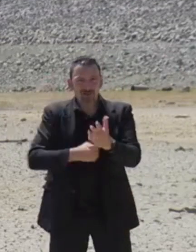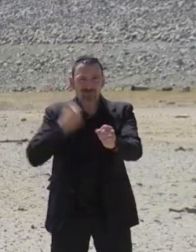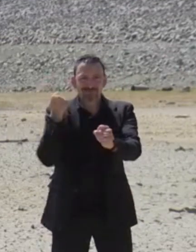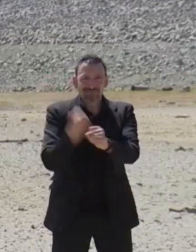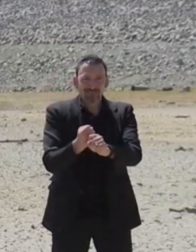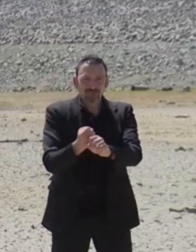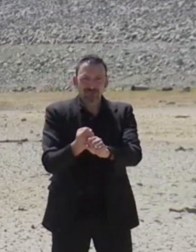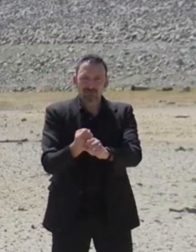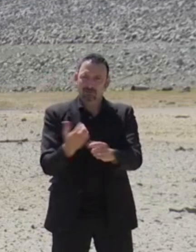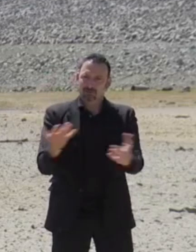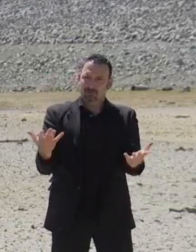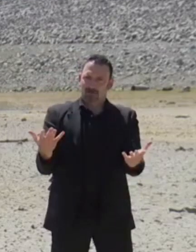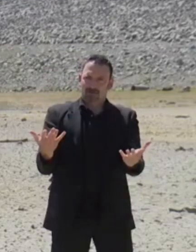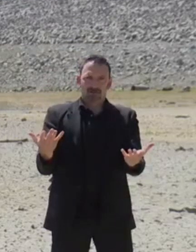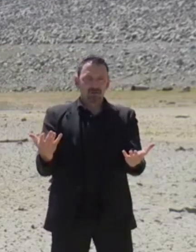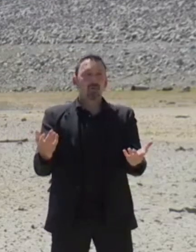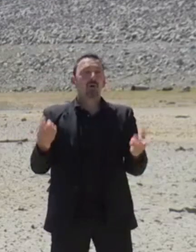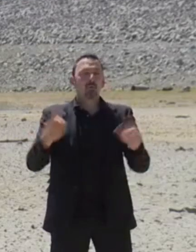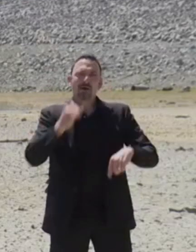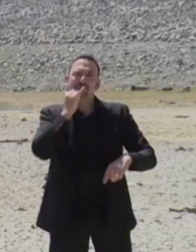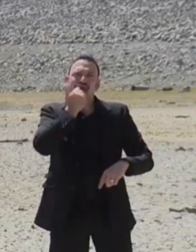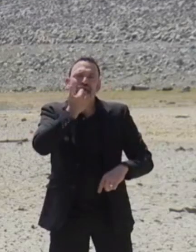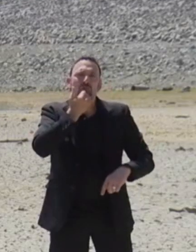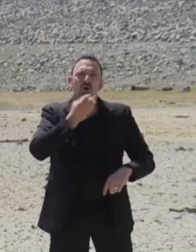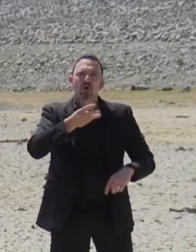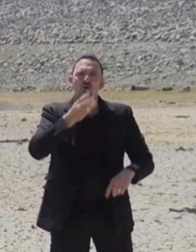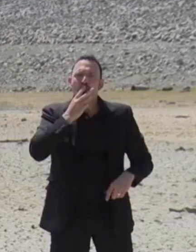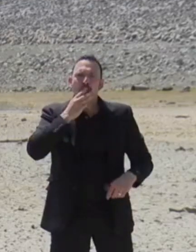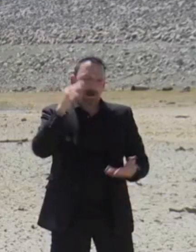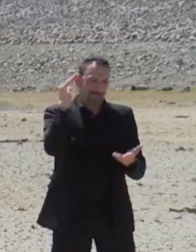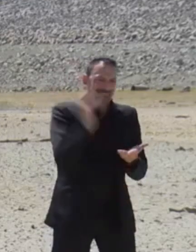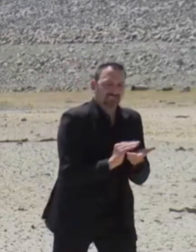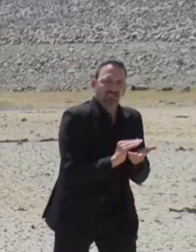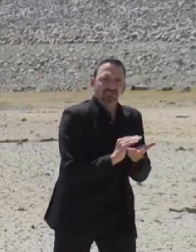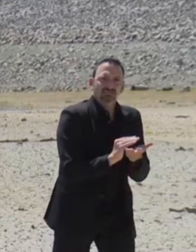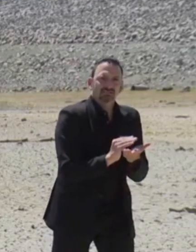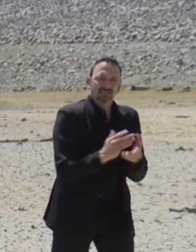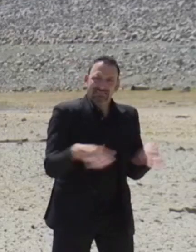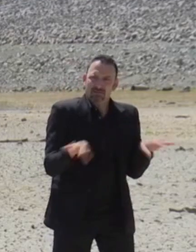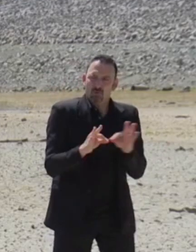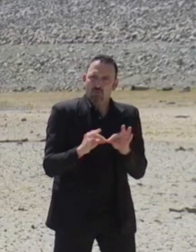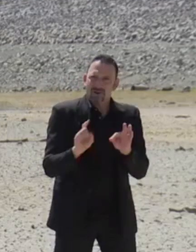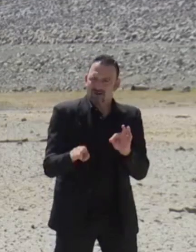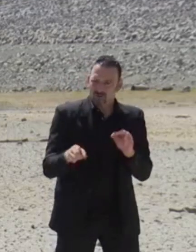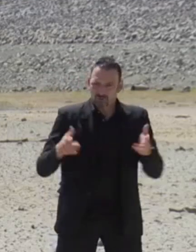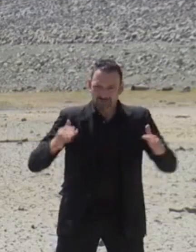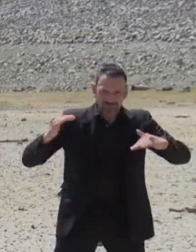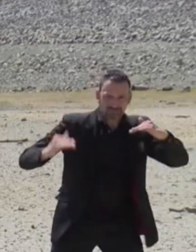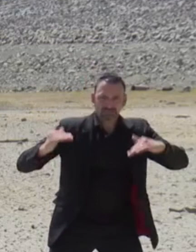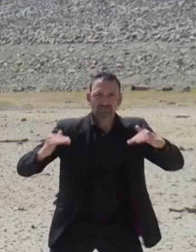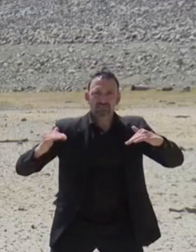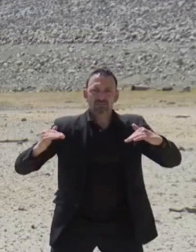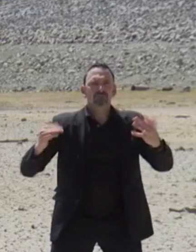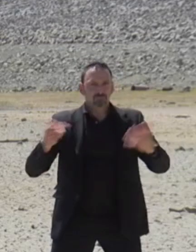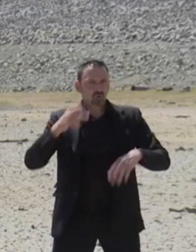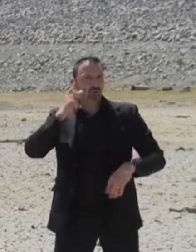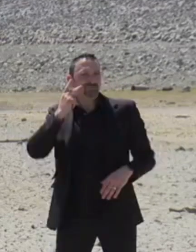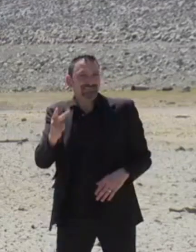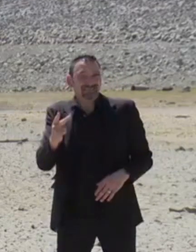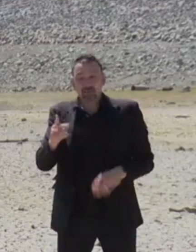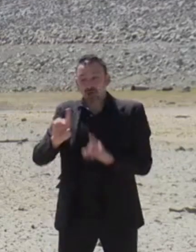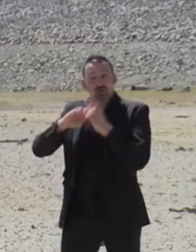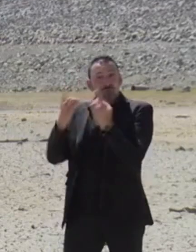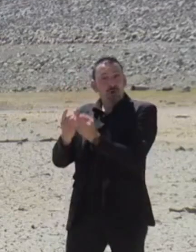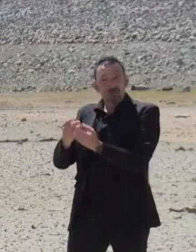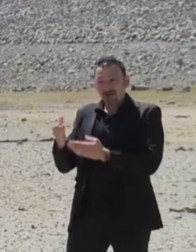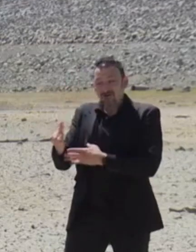balance when there are water shortages, but it's a balance we're committed to maintaining. So you'll see our Department of Fish and Wildlife, for example,